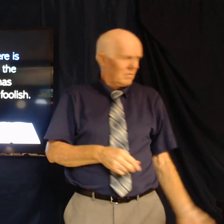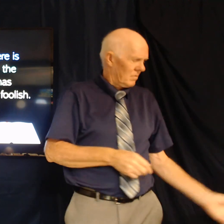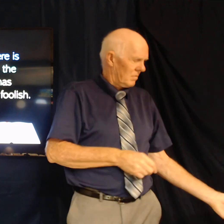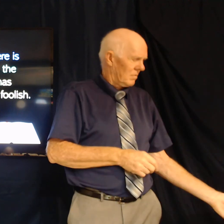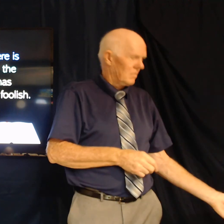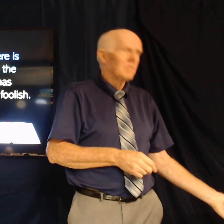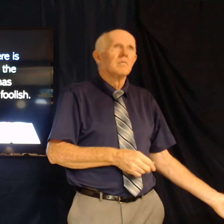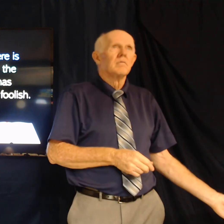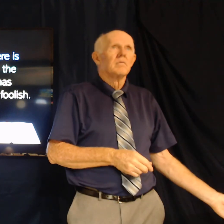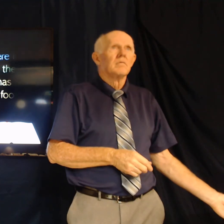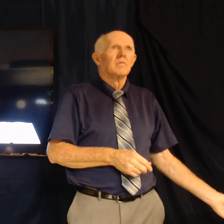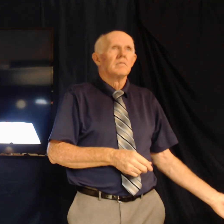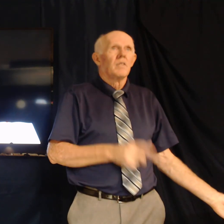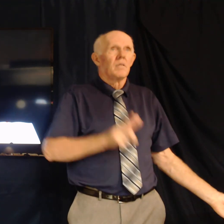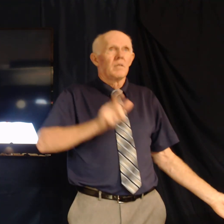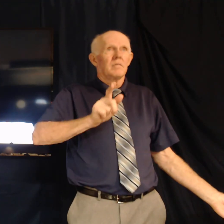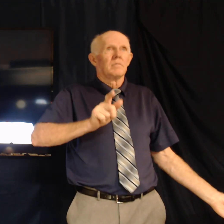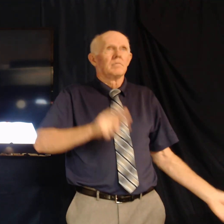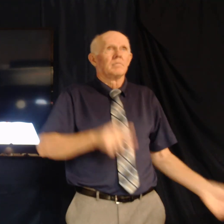God is wise.